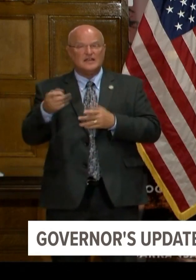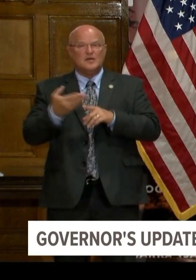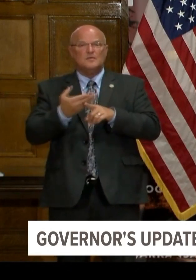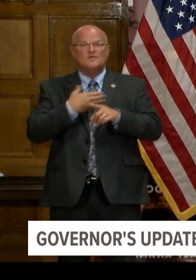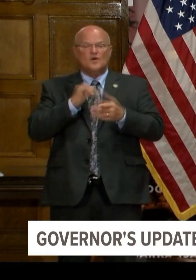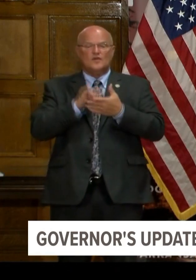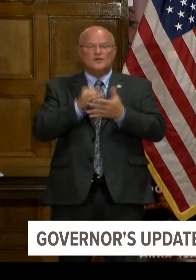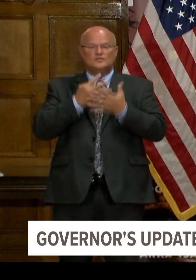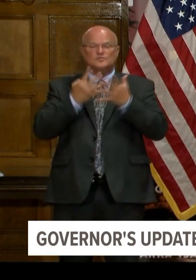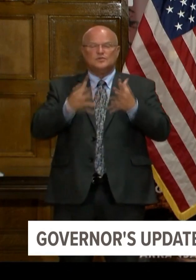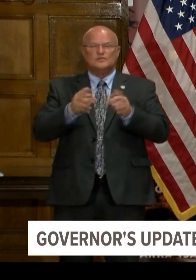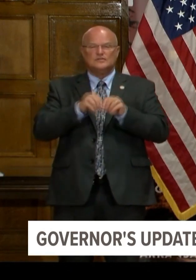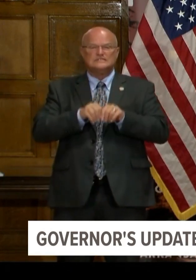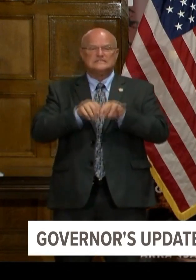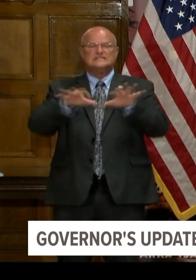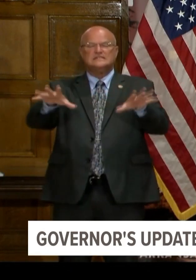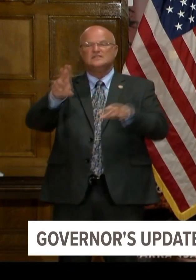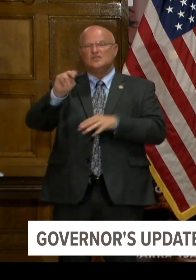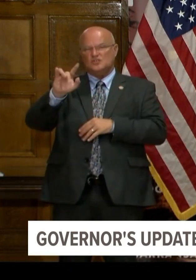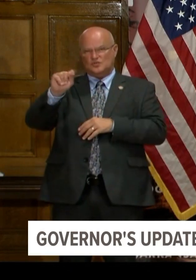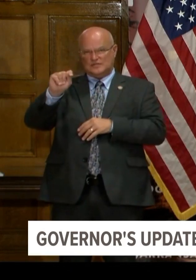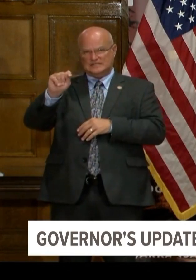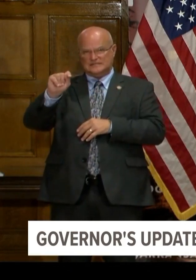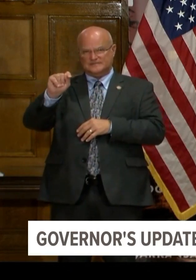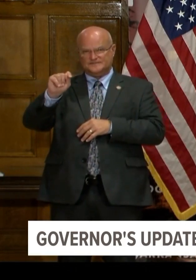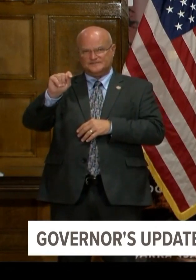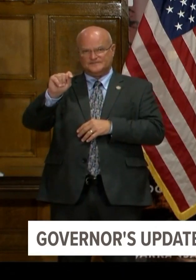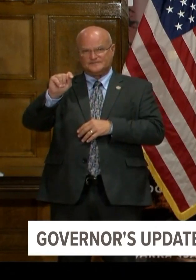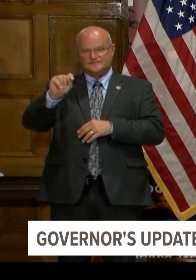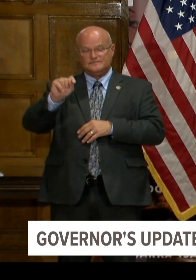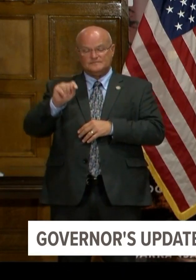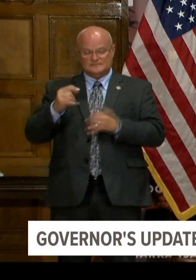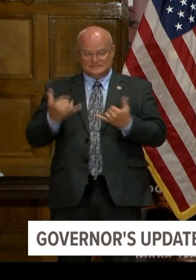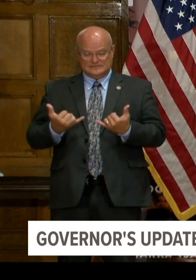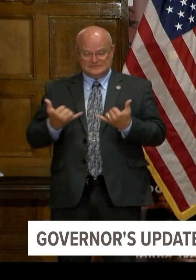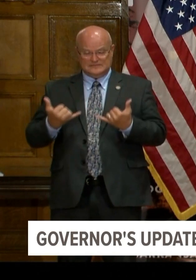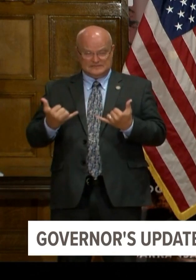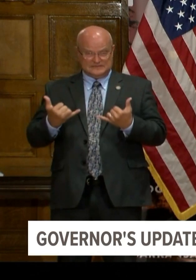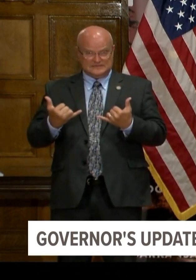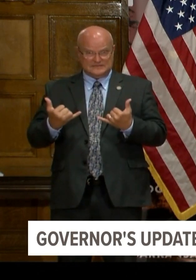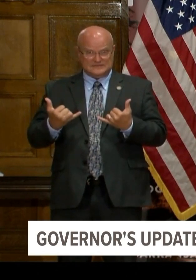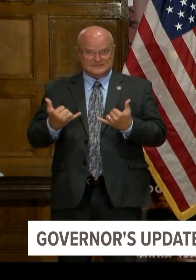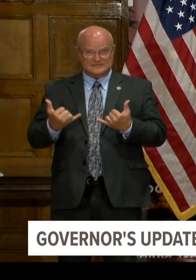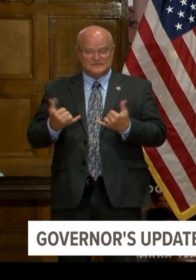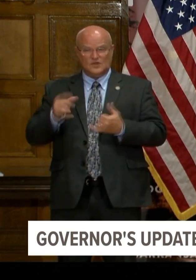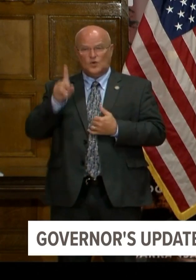those inmates are transferred to their unit of assignment. As of this morning, there are currently